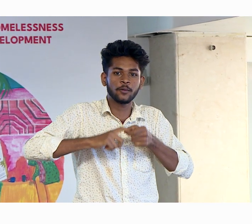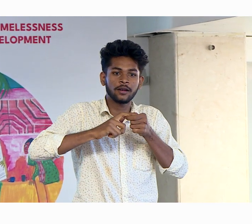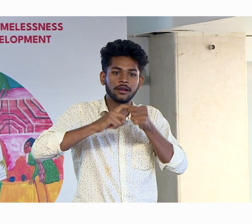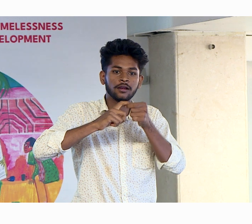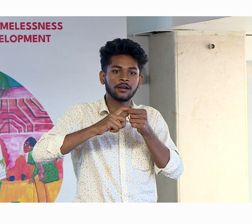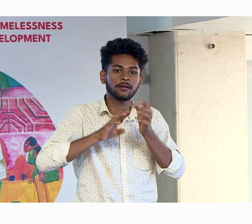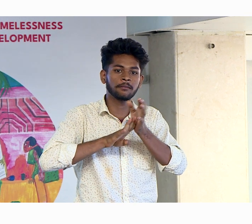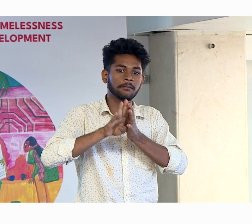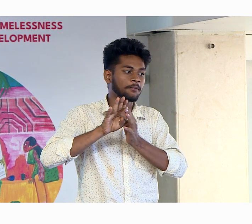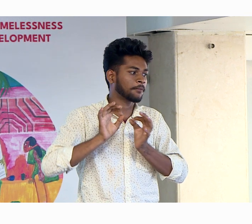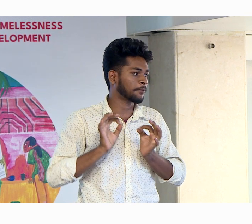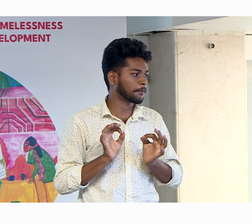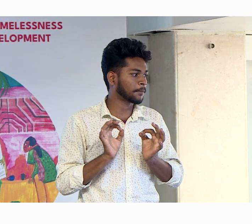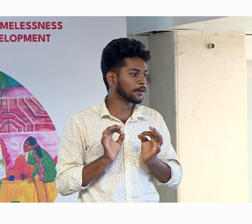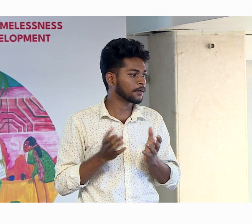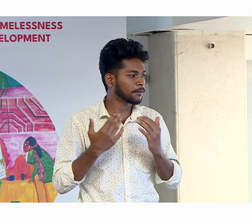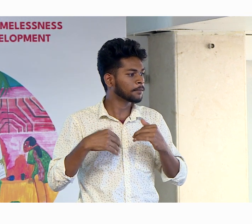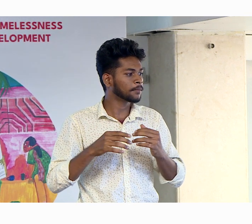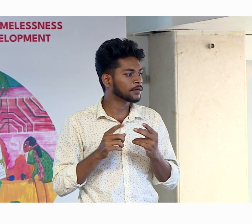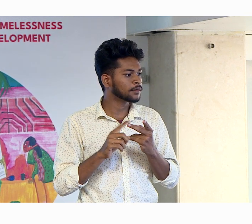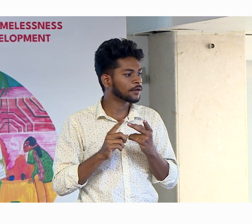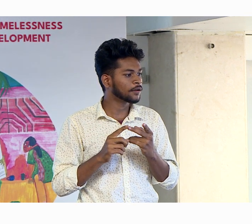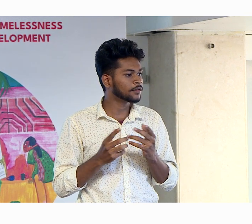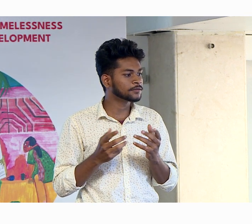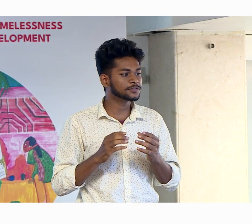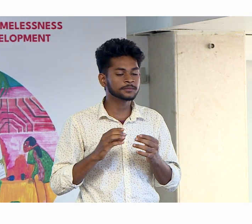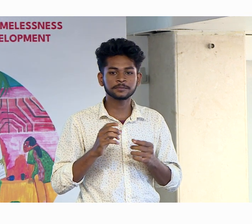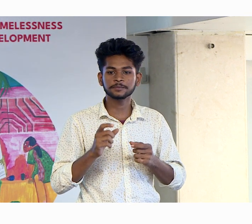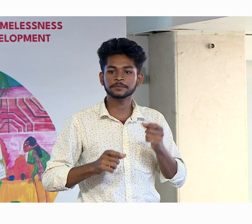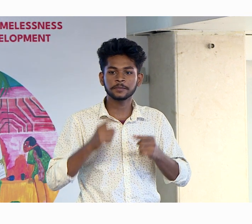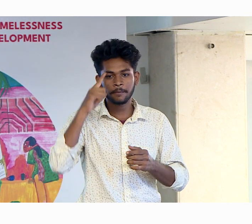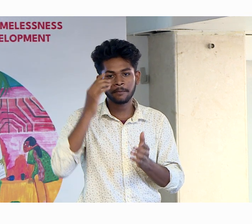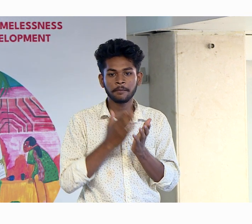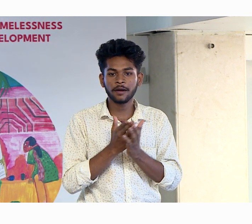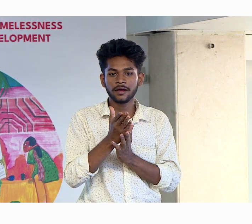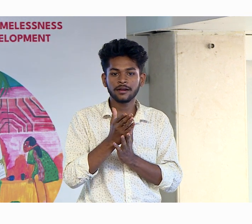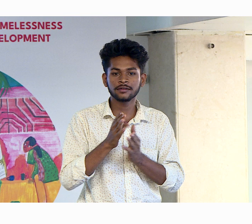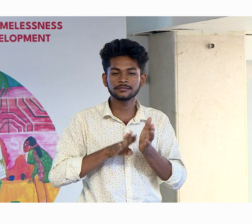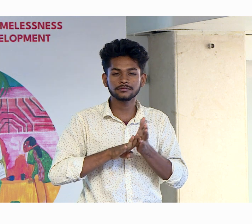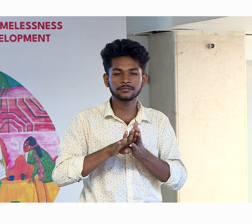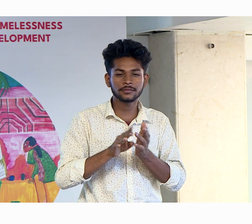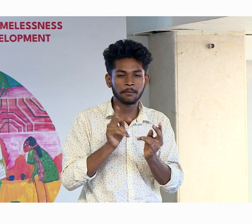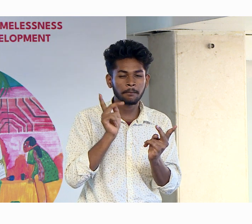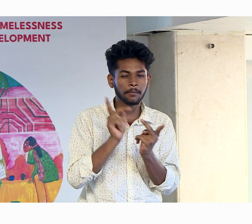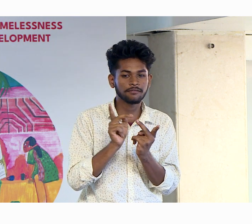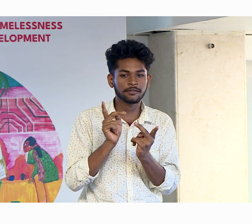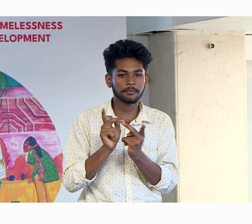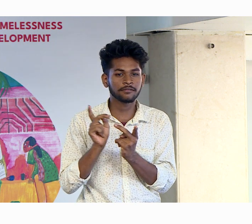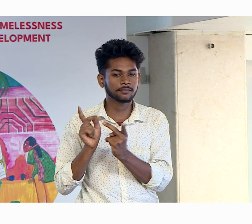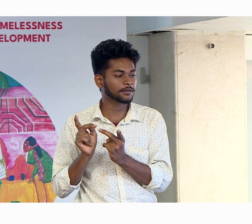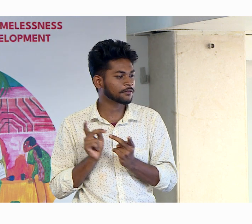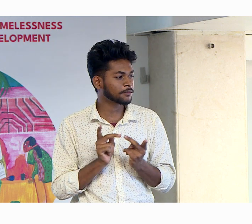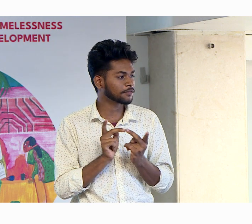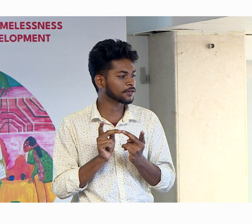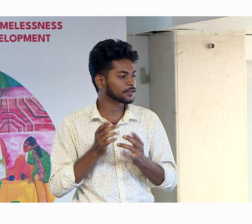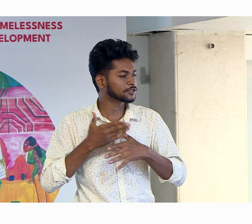moving knowledge and innovation into practice, and really importantly, particularly I think when we're thinking about mental health, of giving members